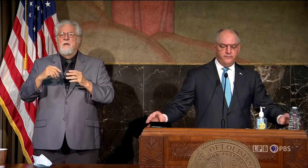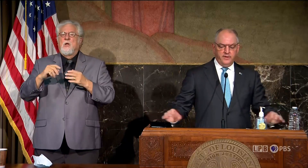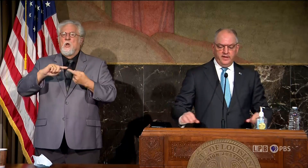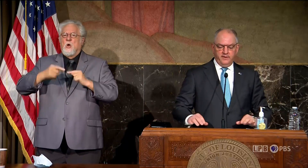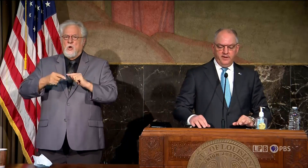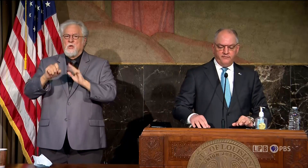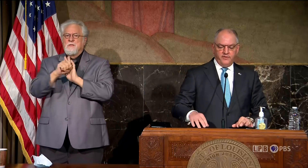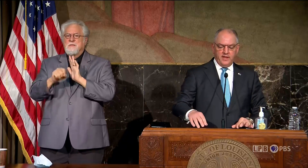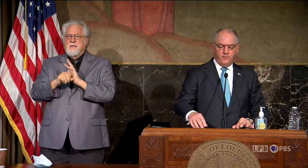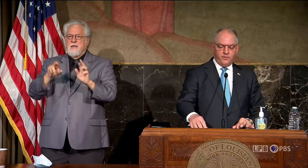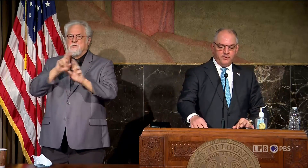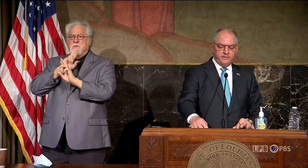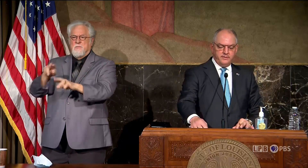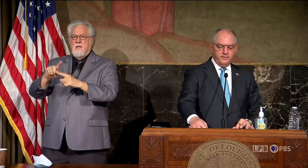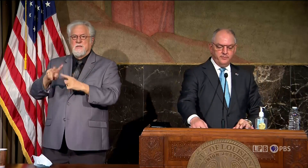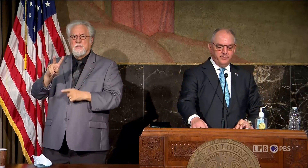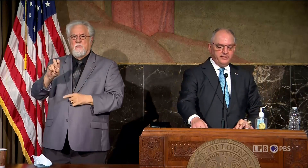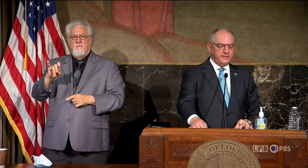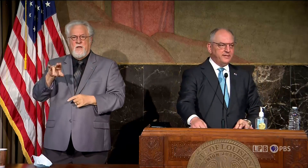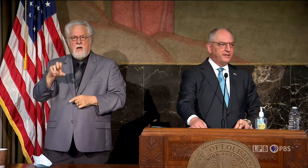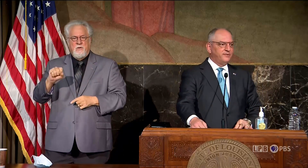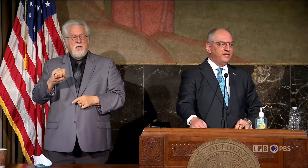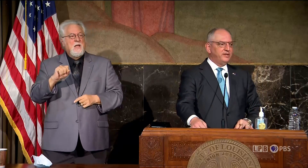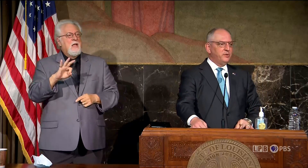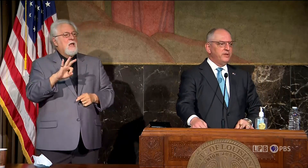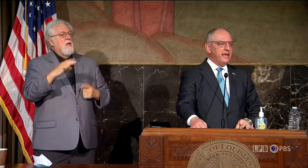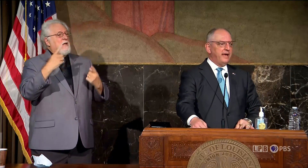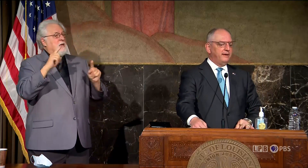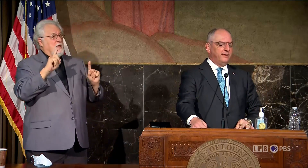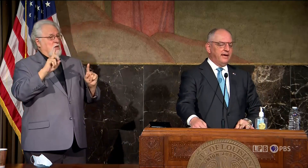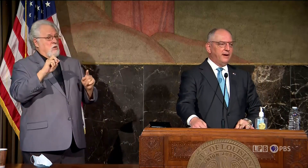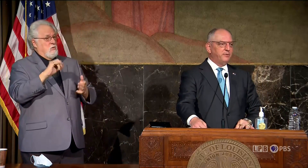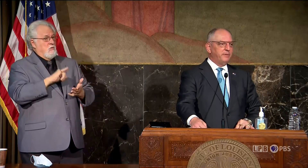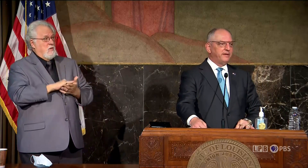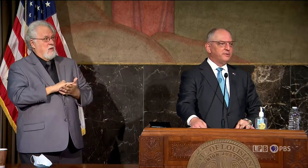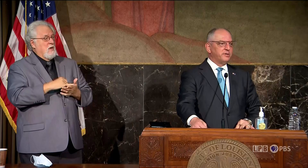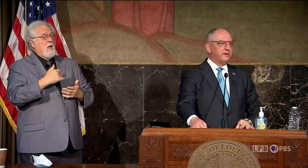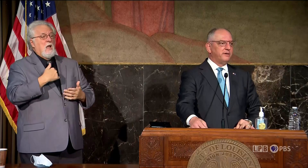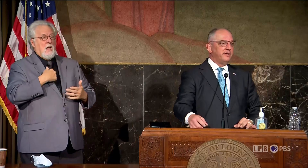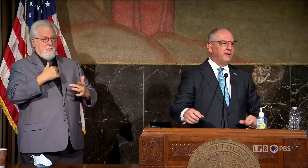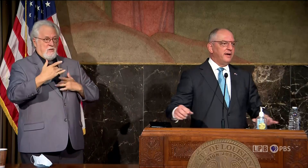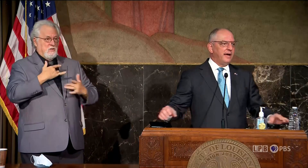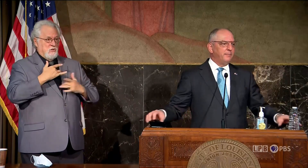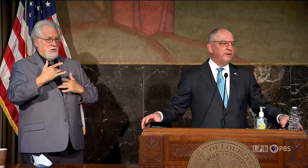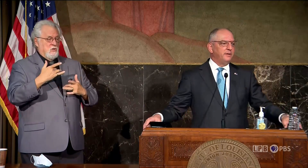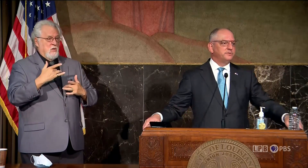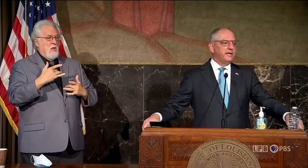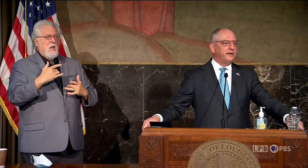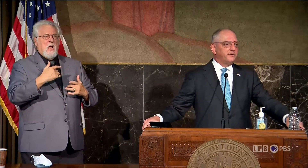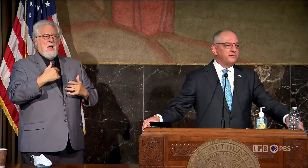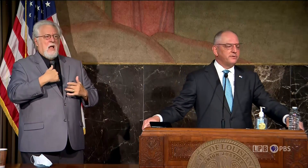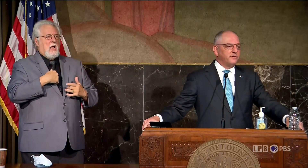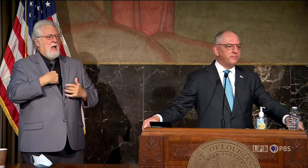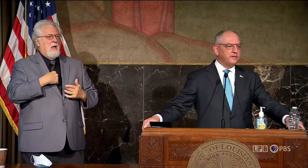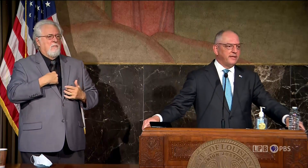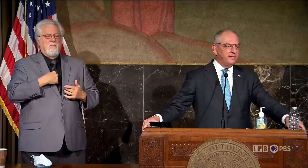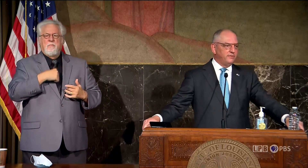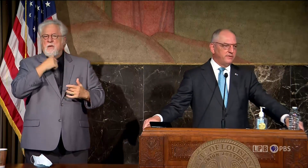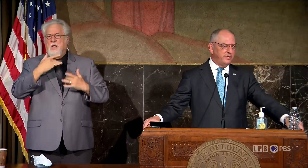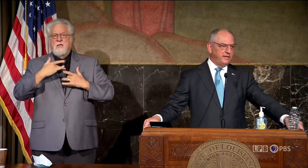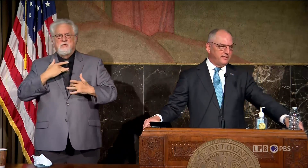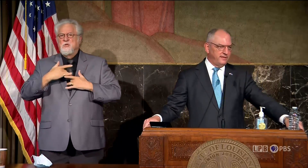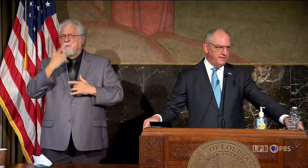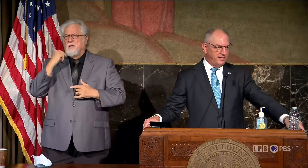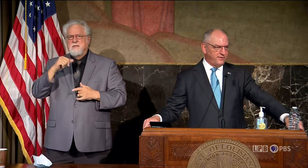Well, if they were to be successful in doing that, I would be concerned. I don't stand here concerned because I